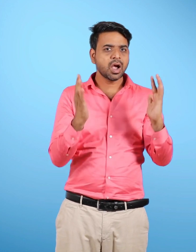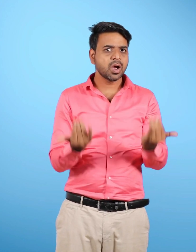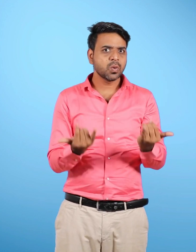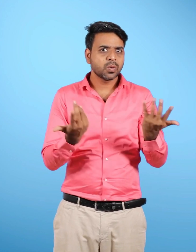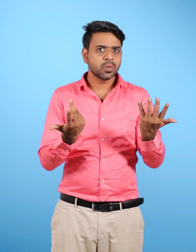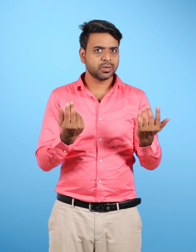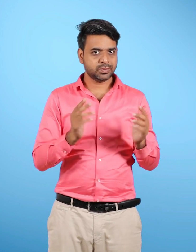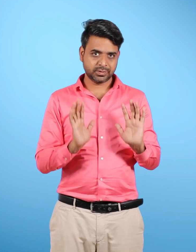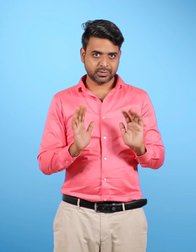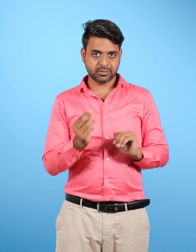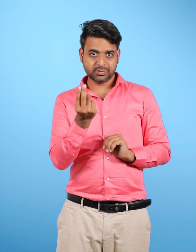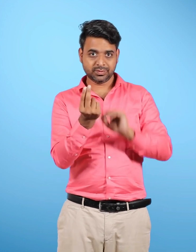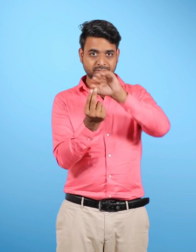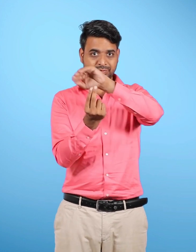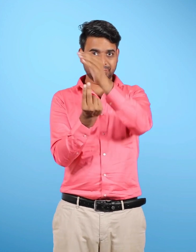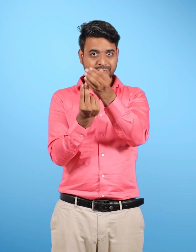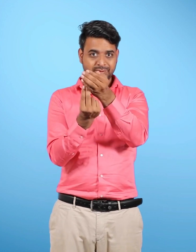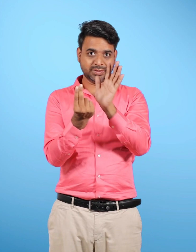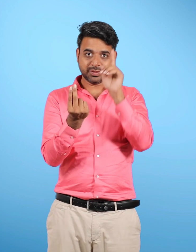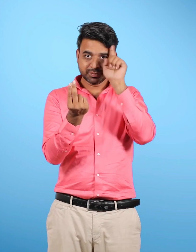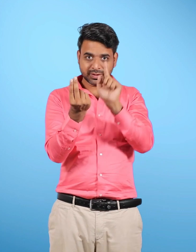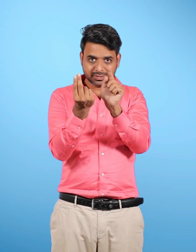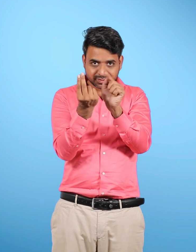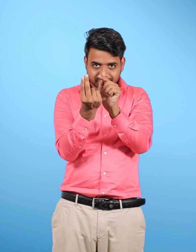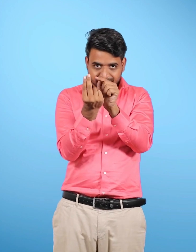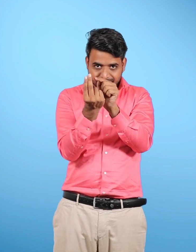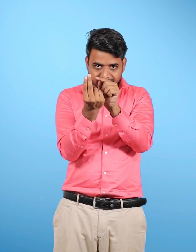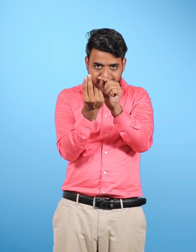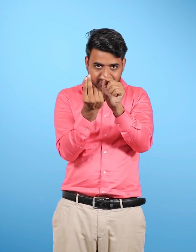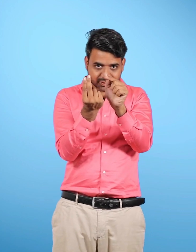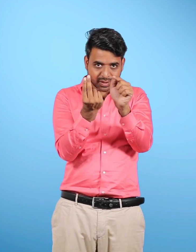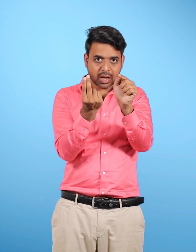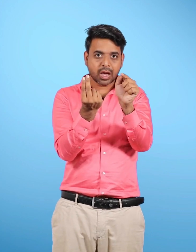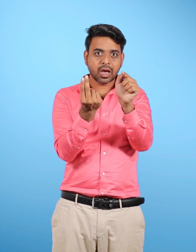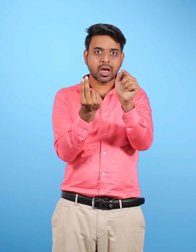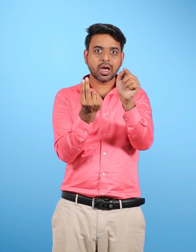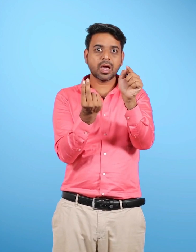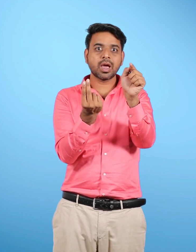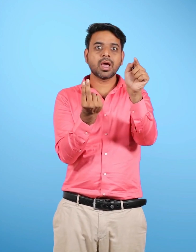Now, from the other terminal of the bulb, move along the other wire connected to the cell.